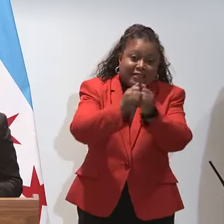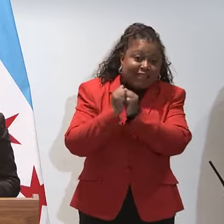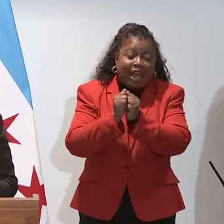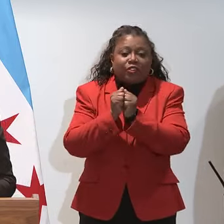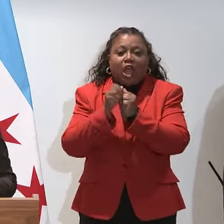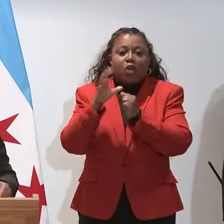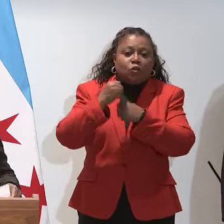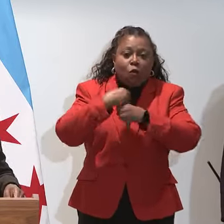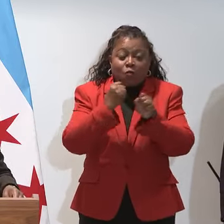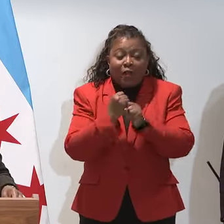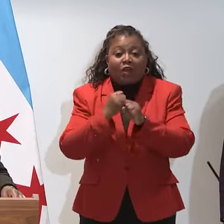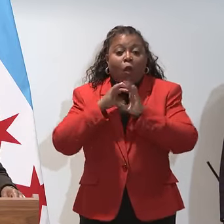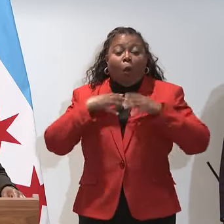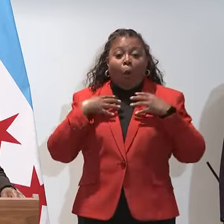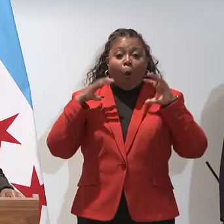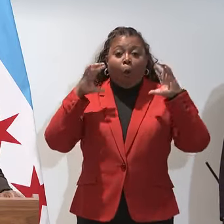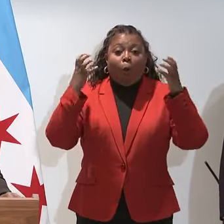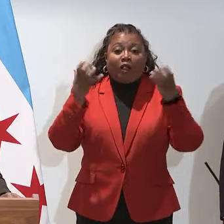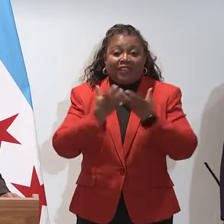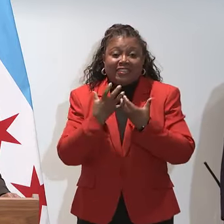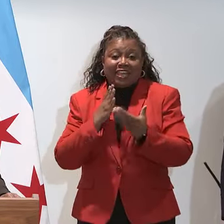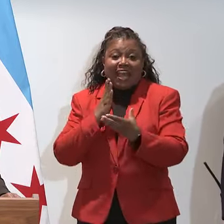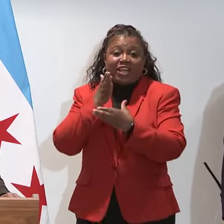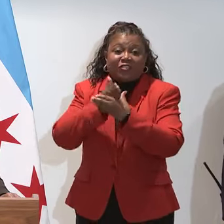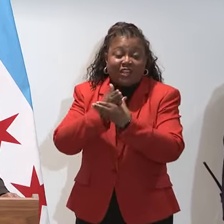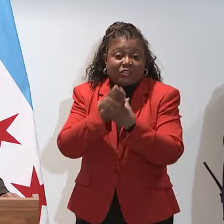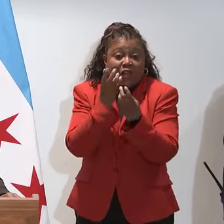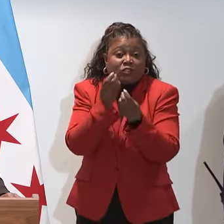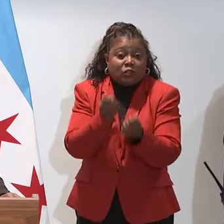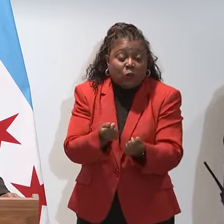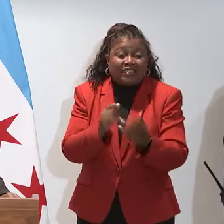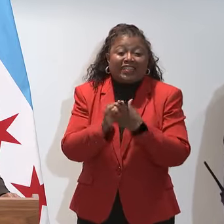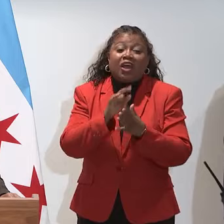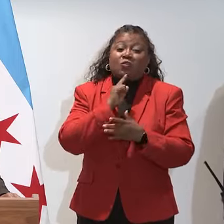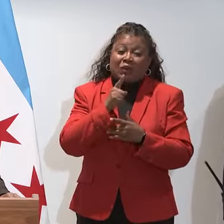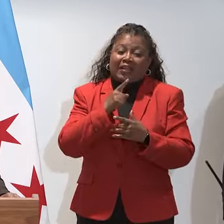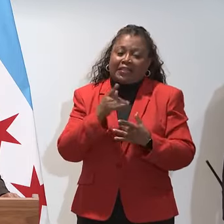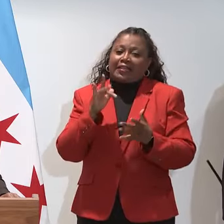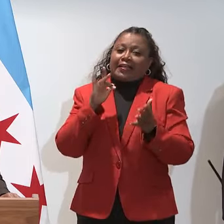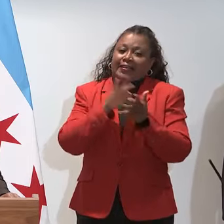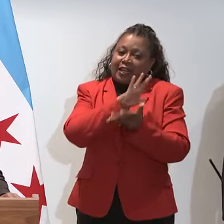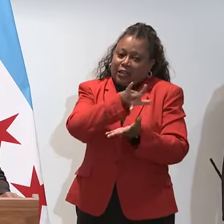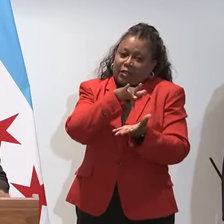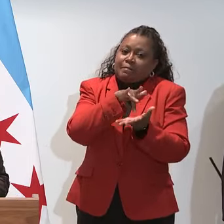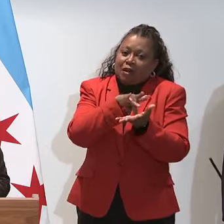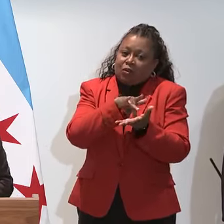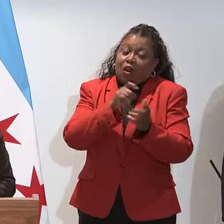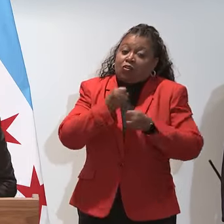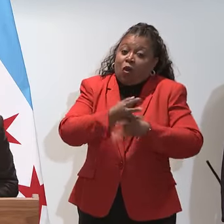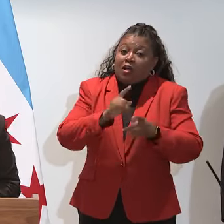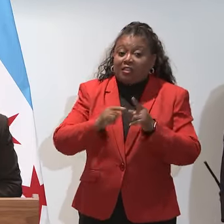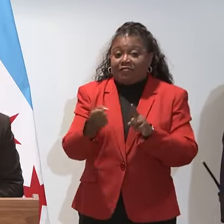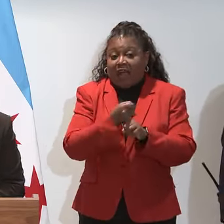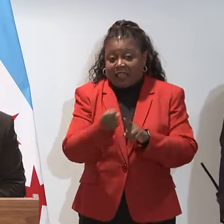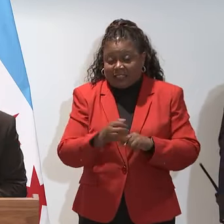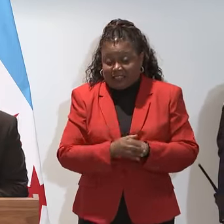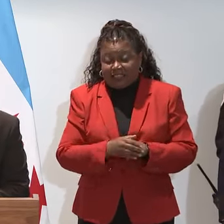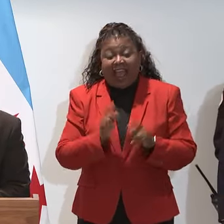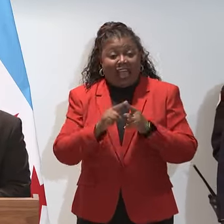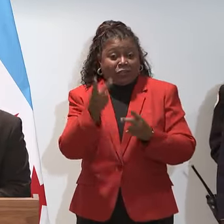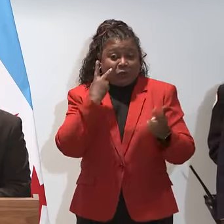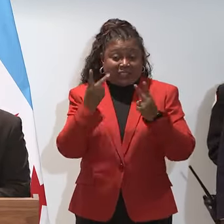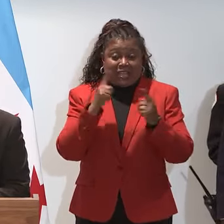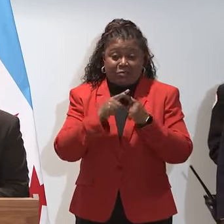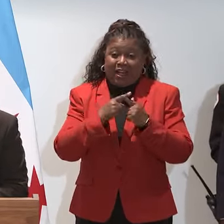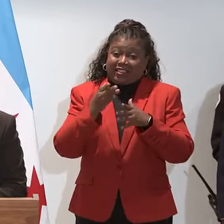and co-create holistic interventions and solutions that really get at the root causes of violence. And as you can